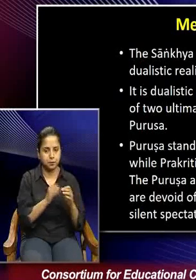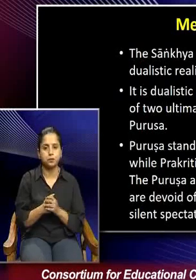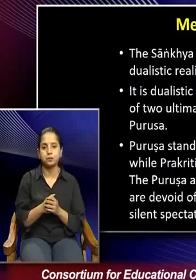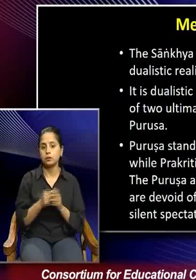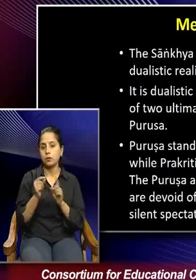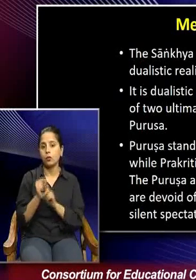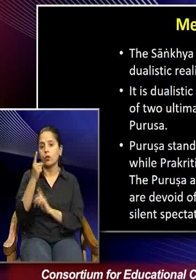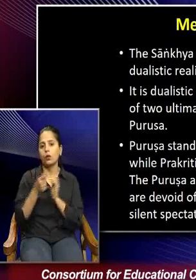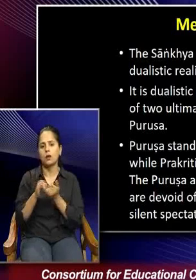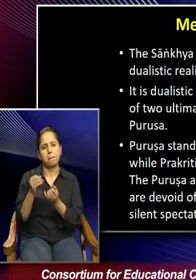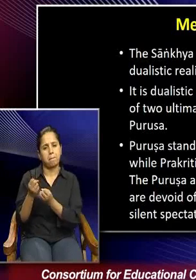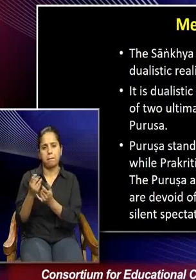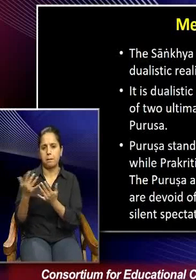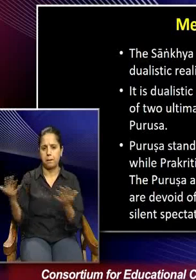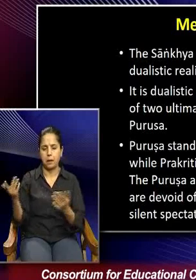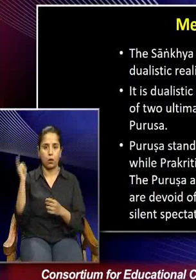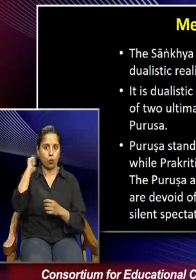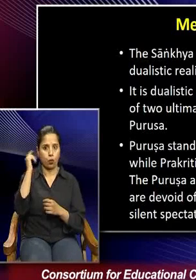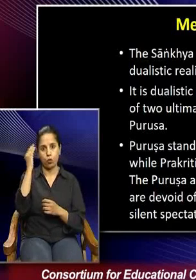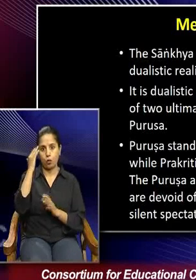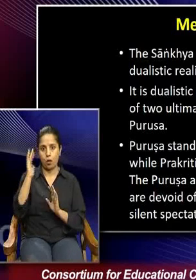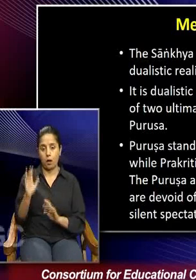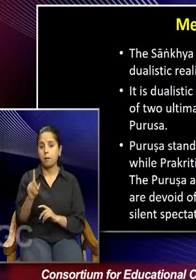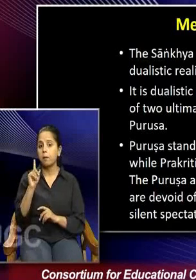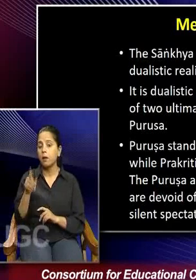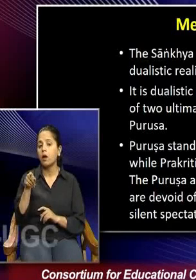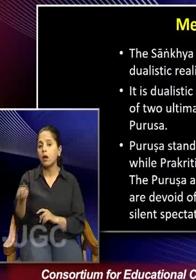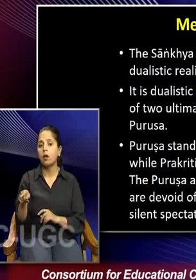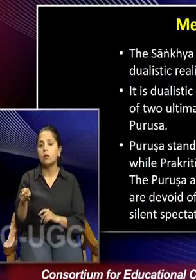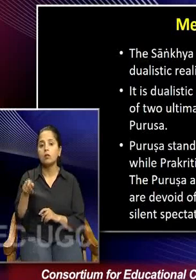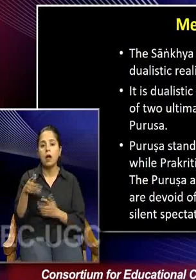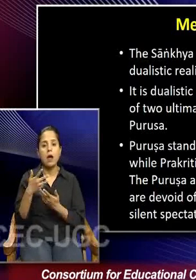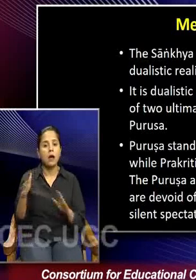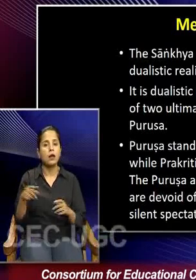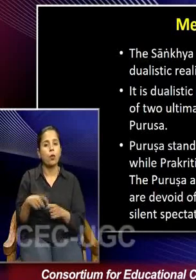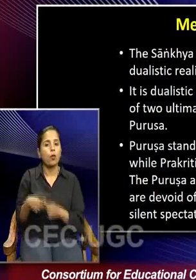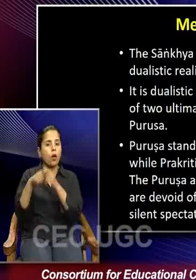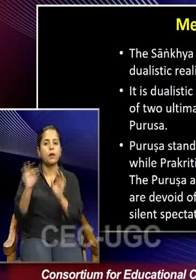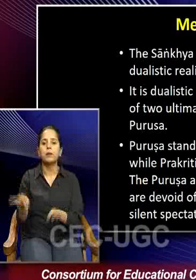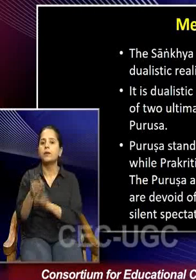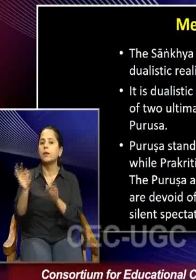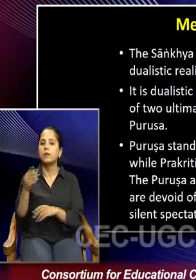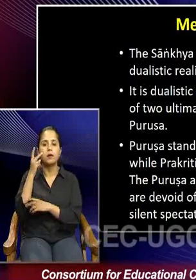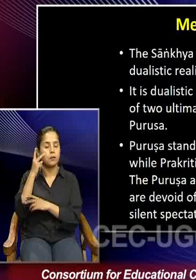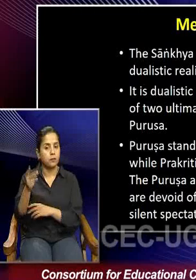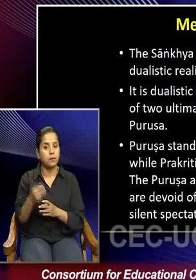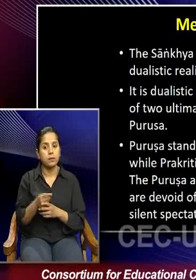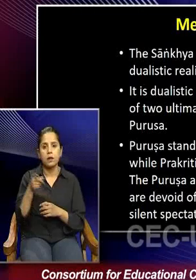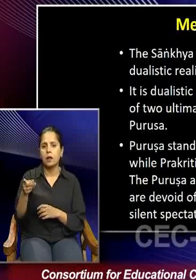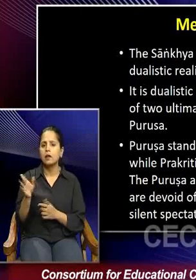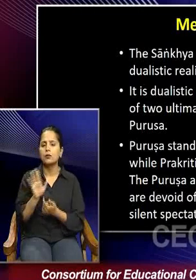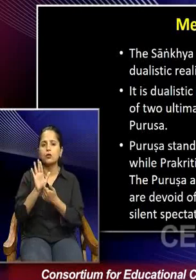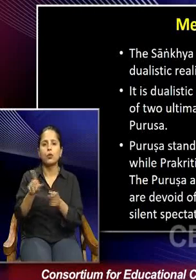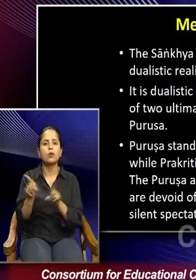Purush are many and conscious, but they are devoid of all qualities. They act as